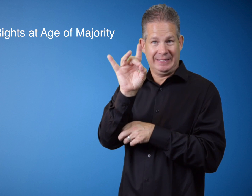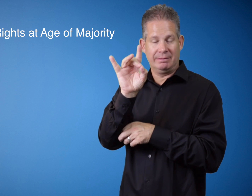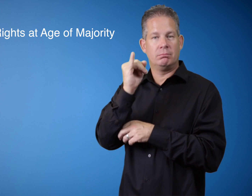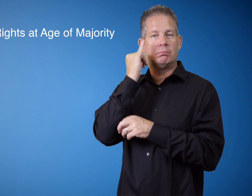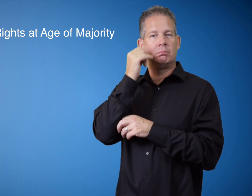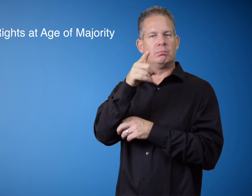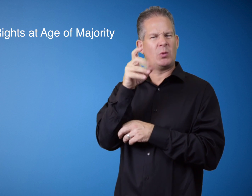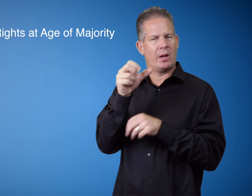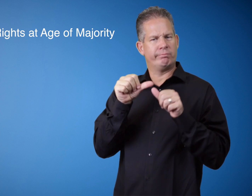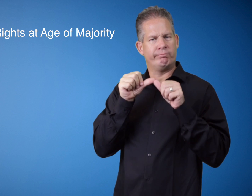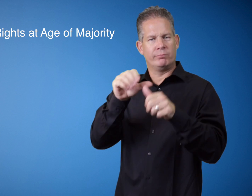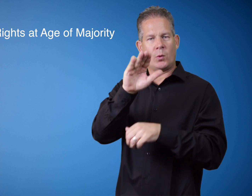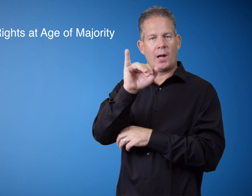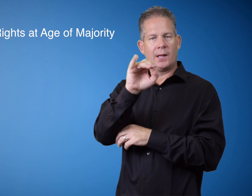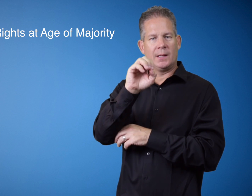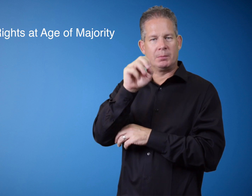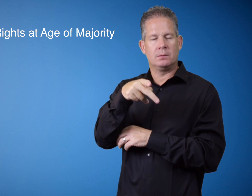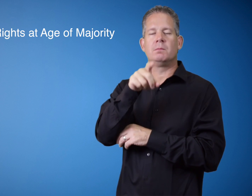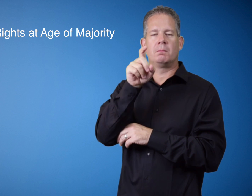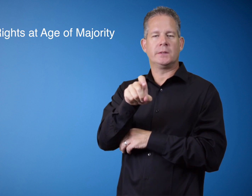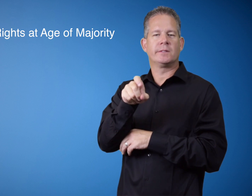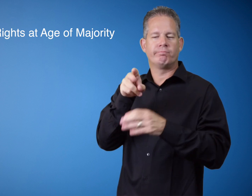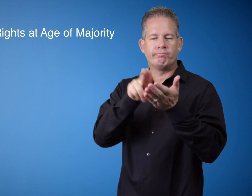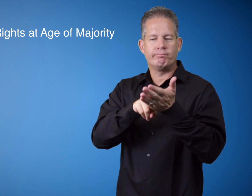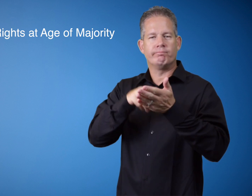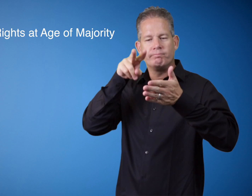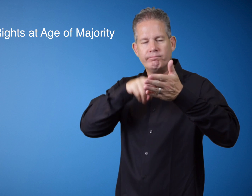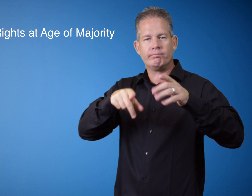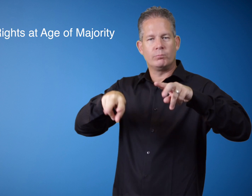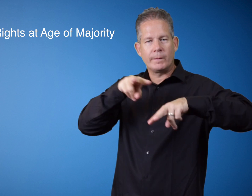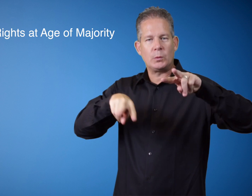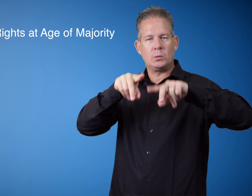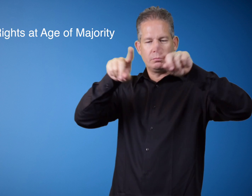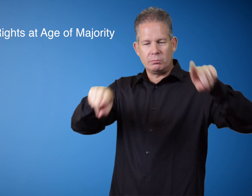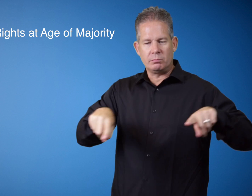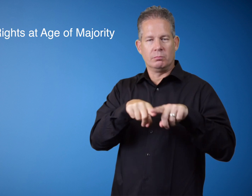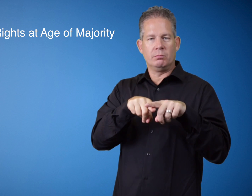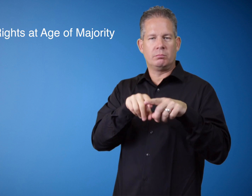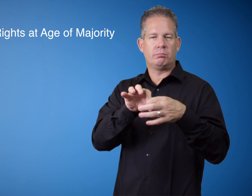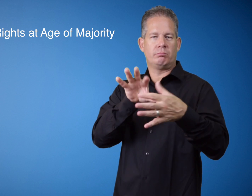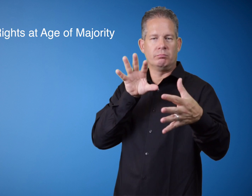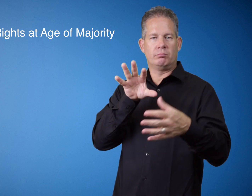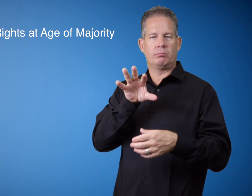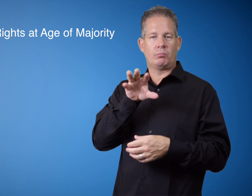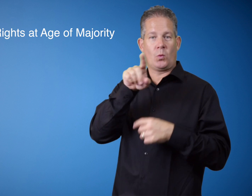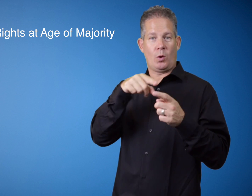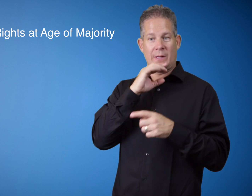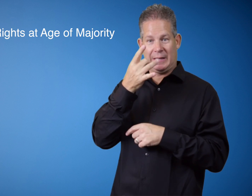old. If you're going to need to continue your IEP services, you're going to need to review and sign a release in order to do